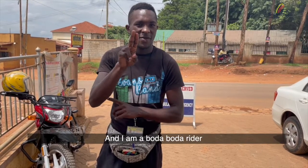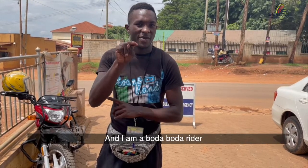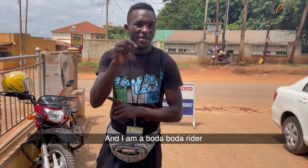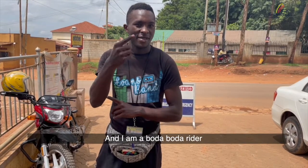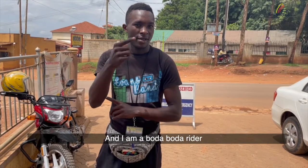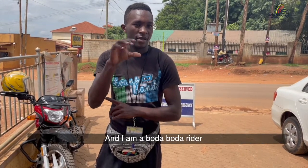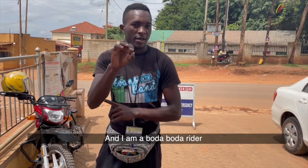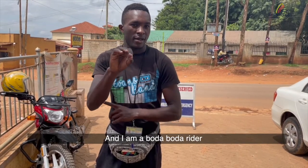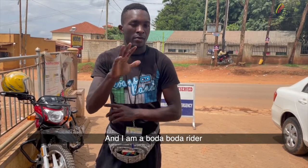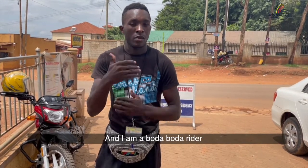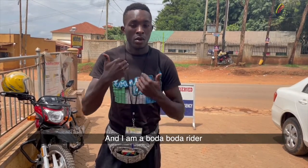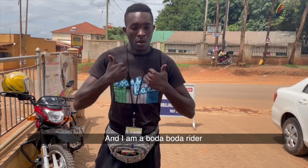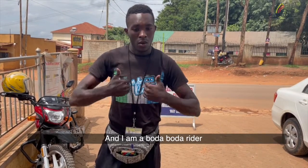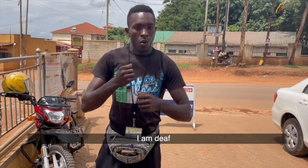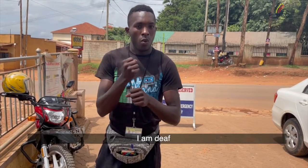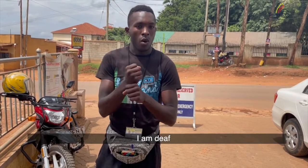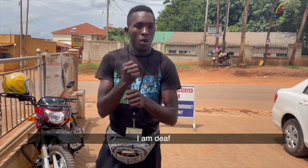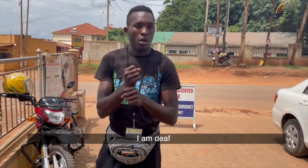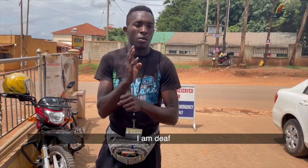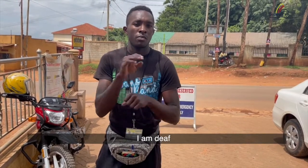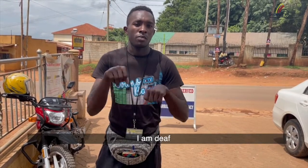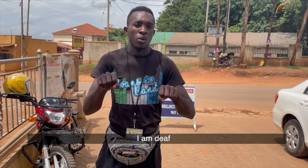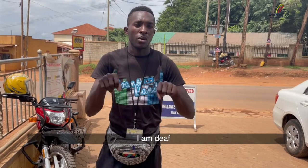and I'm a boda rider. I'm deaf.